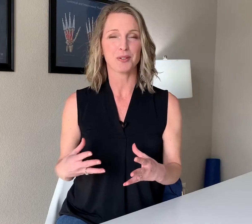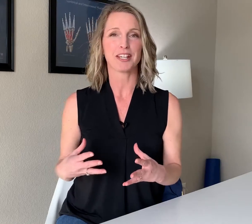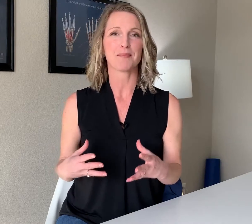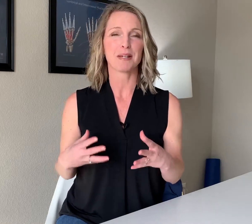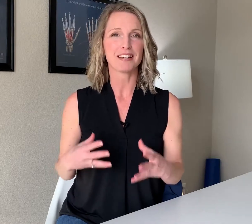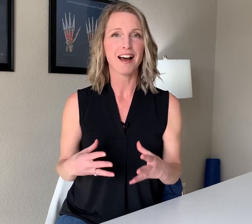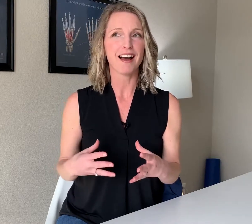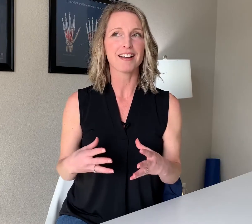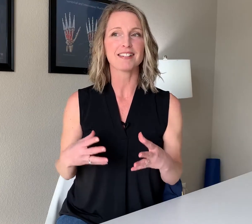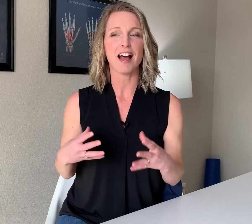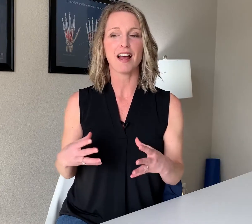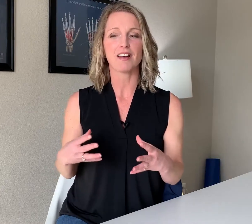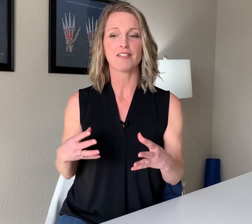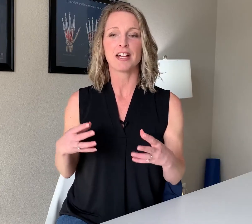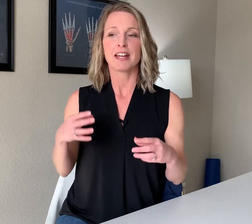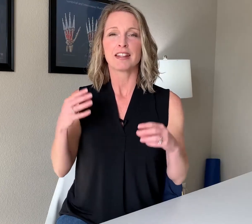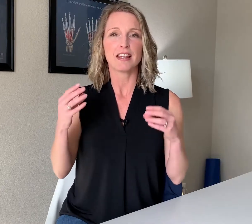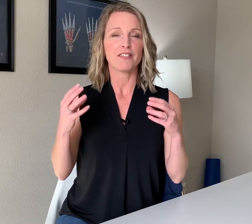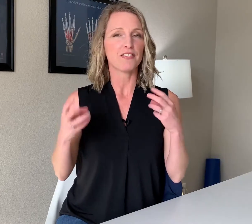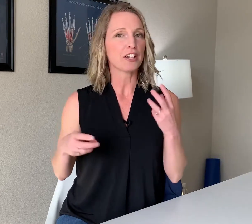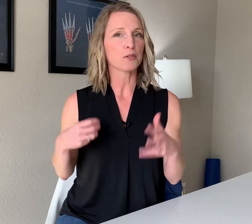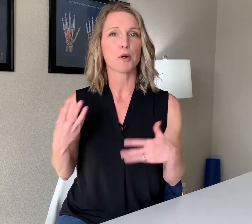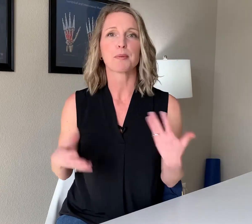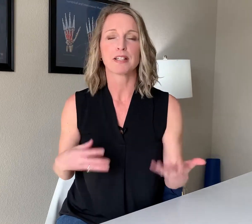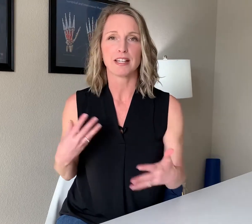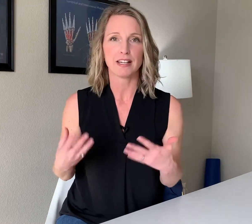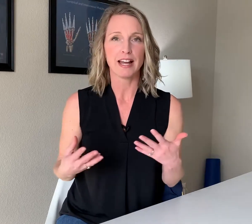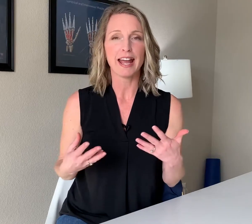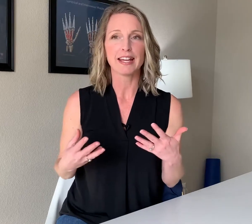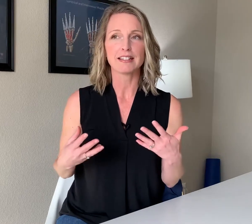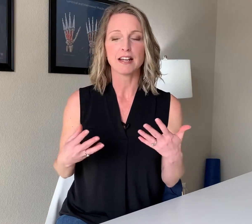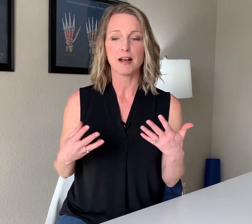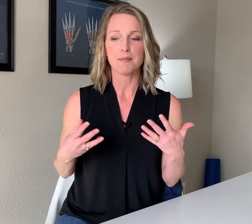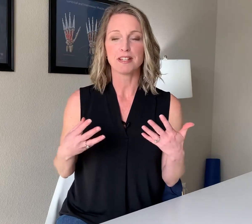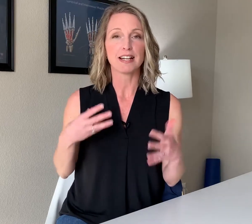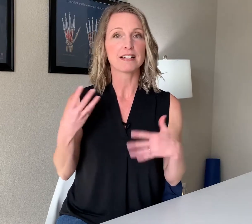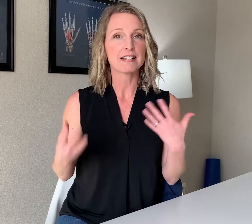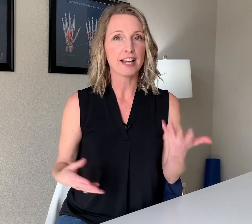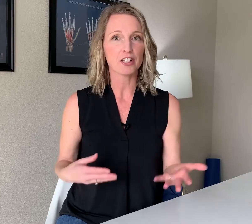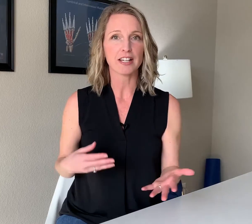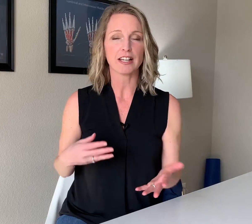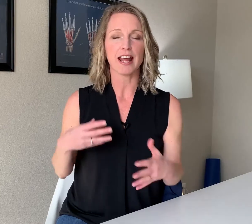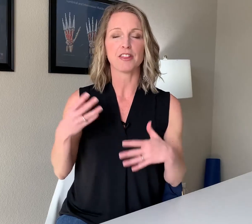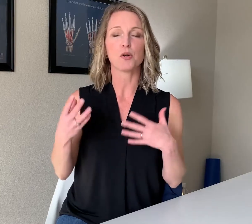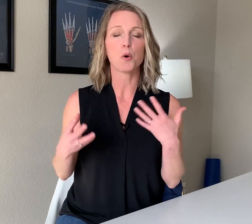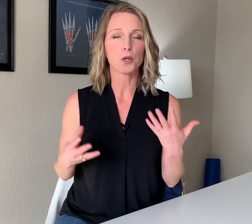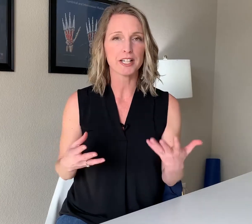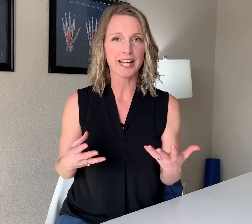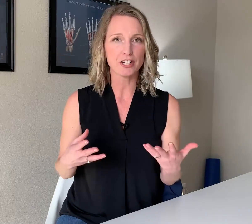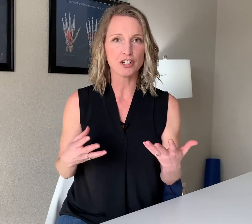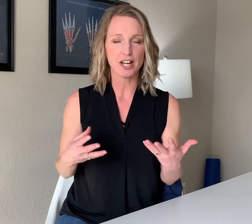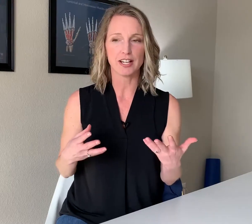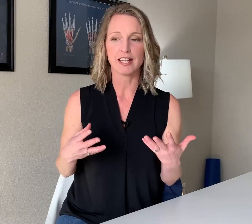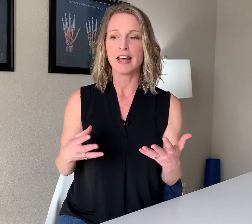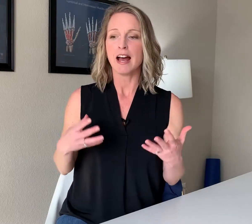it because of the finger mobility and the dexterity and the coordination